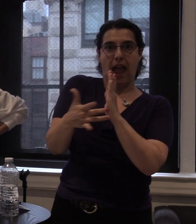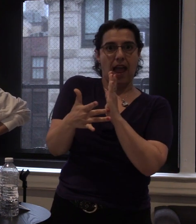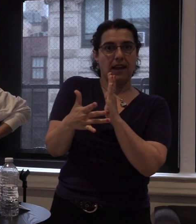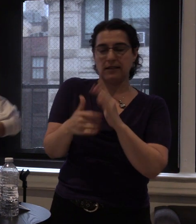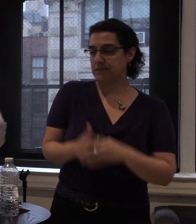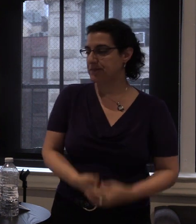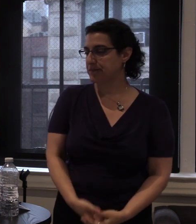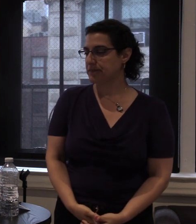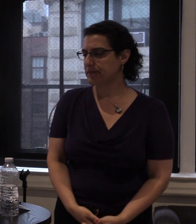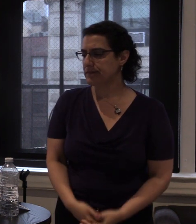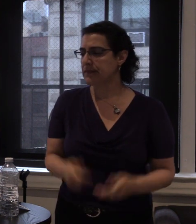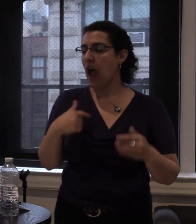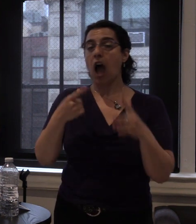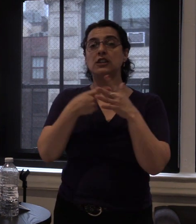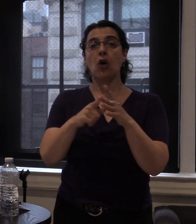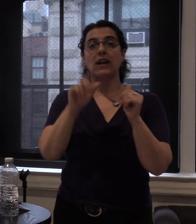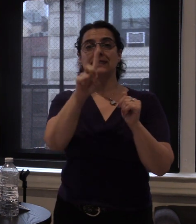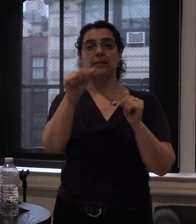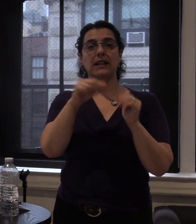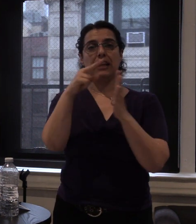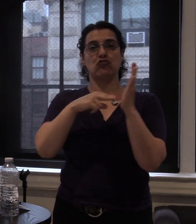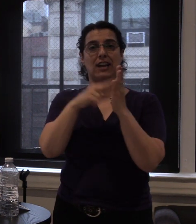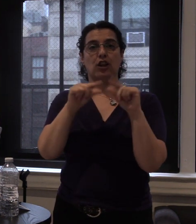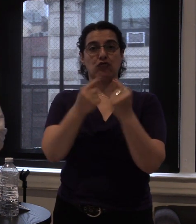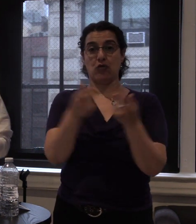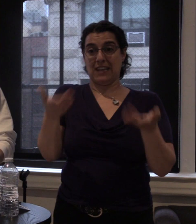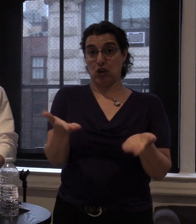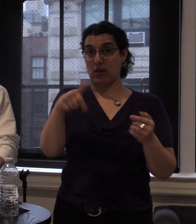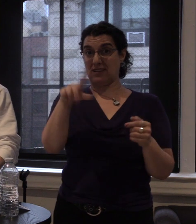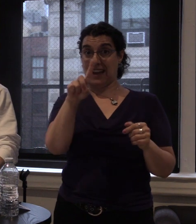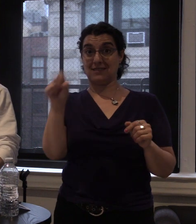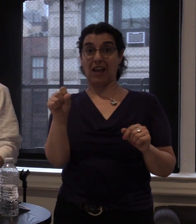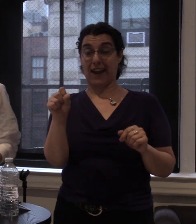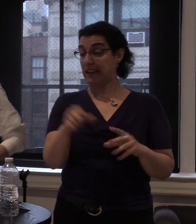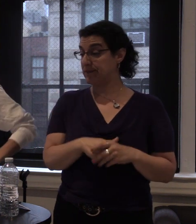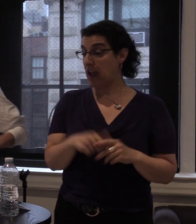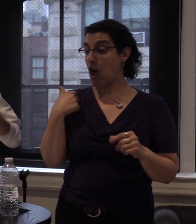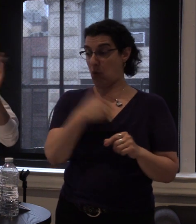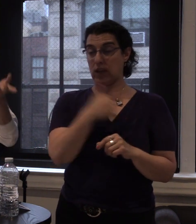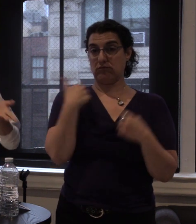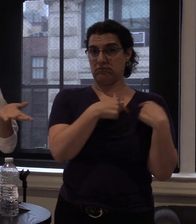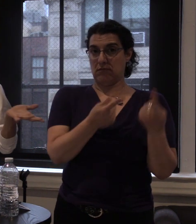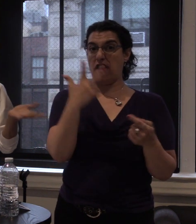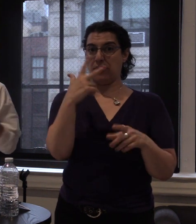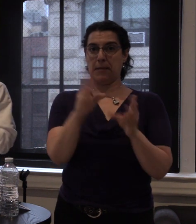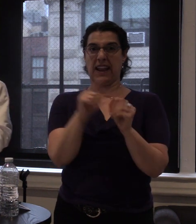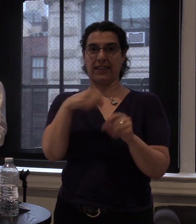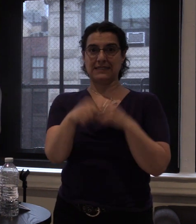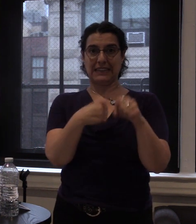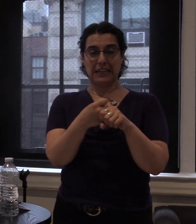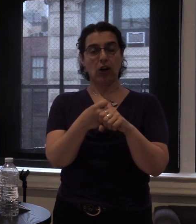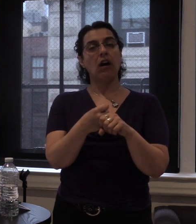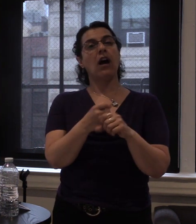most. And I started the disability reading group here at the Data Society. And we had 3 meetings this year. And